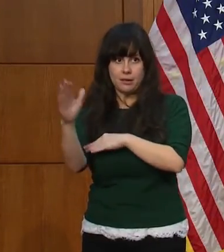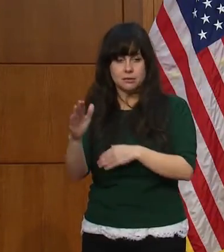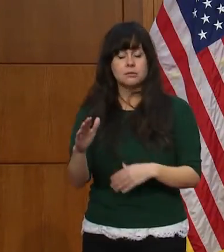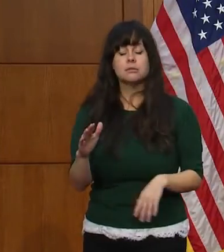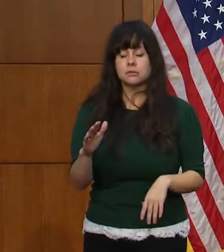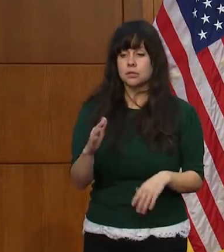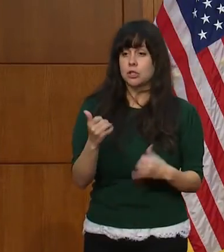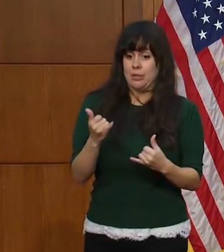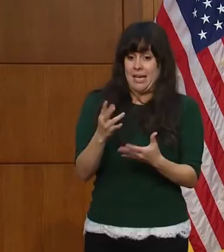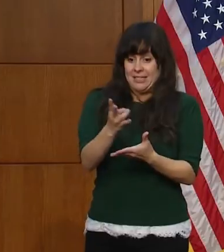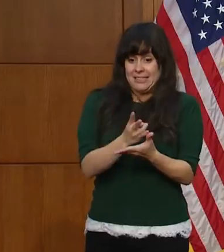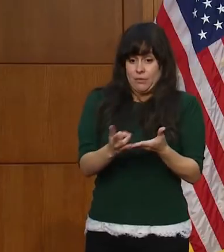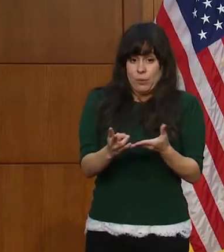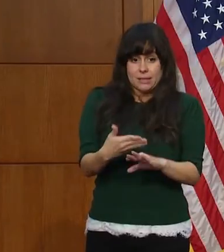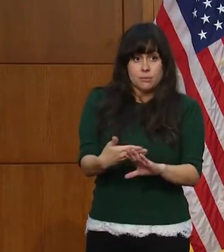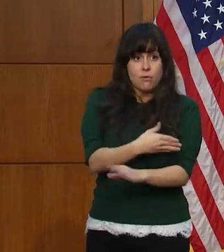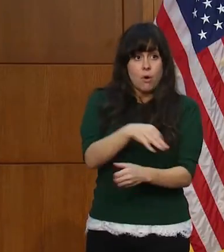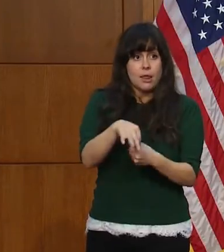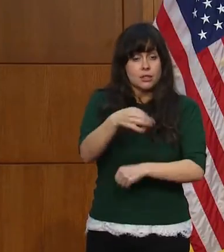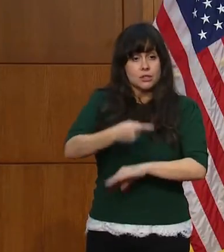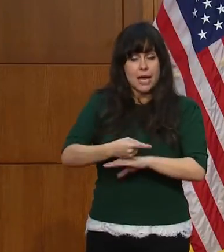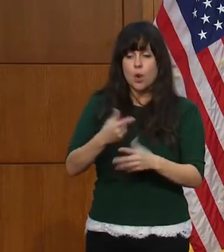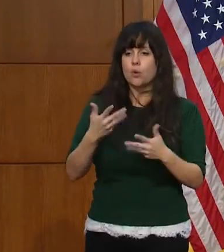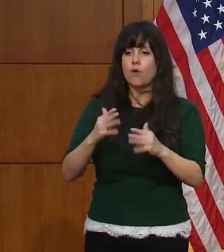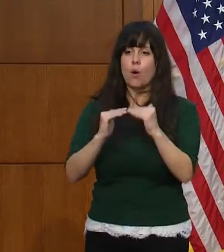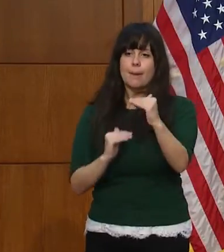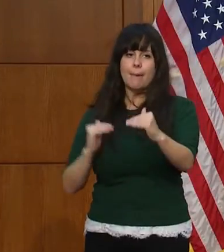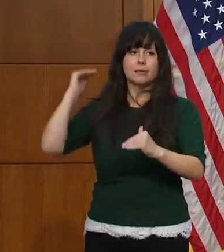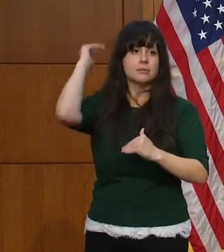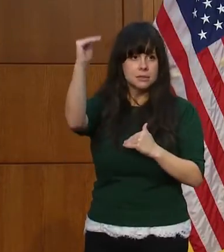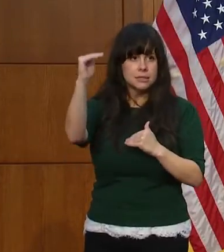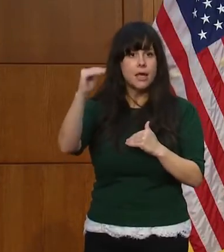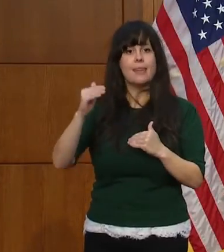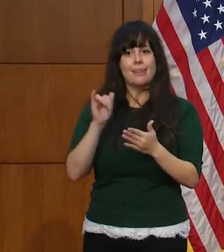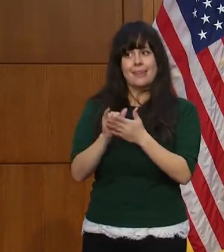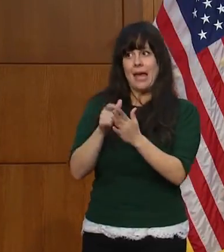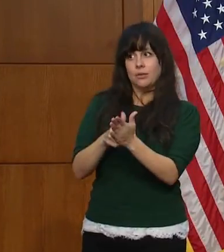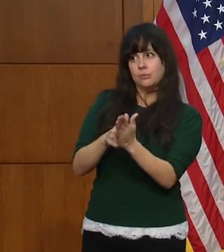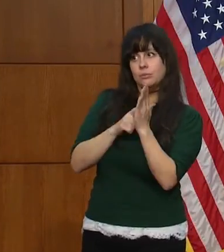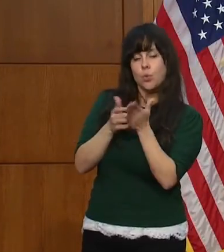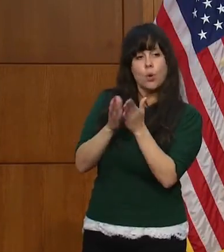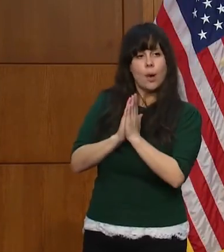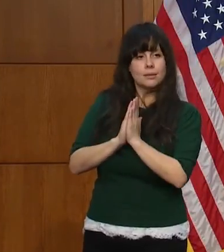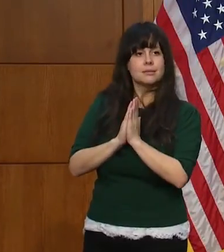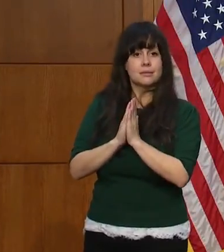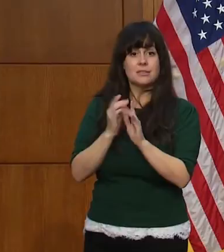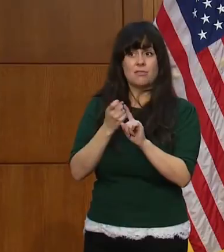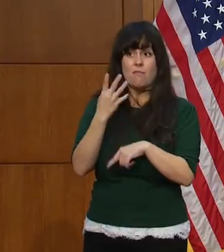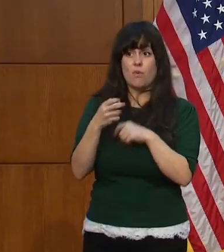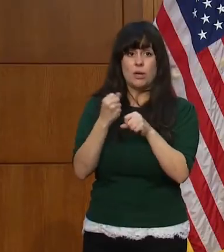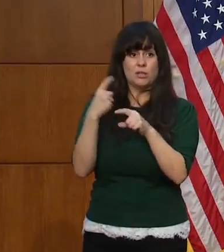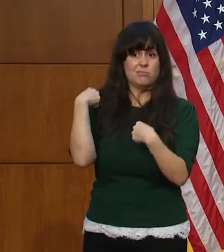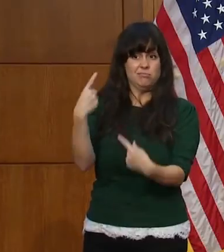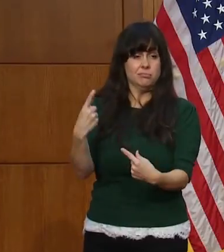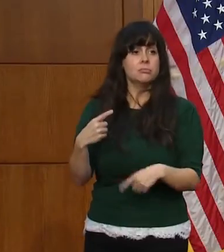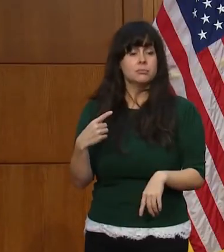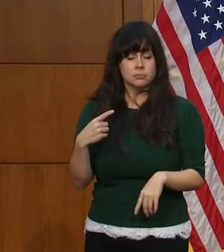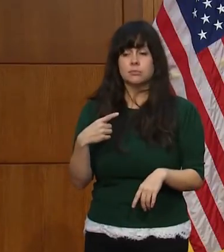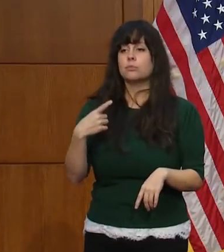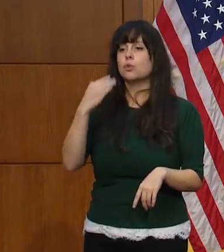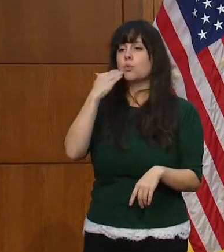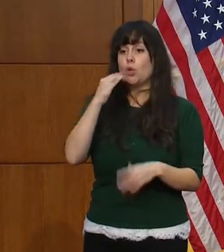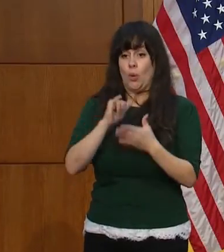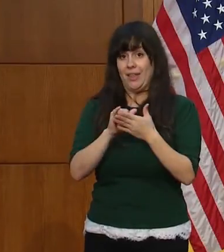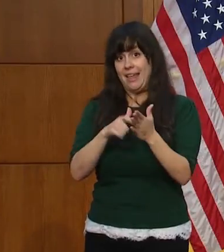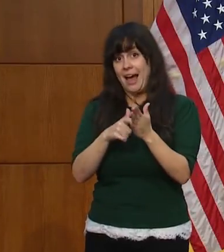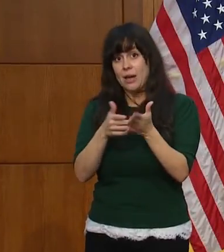before Election Day, we have already surpassed absentee demands from 4 years ago. We know that that demand will continue